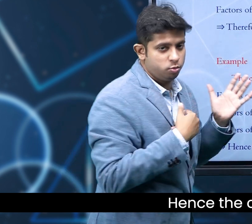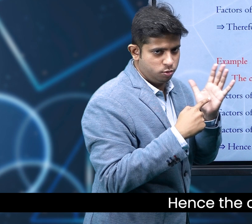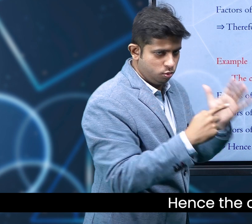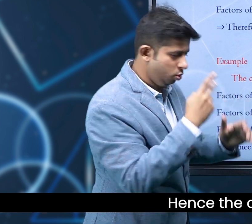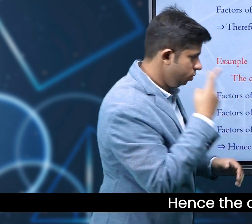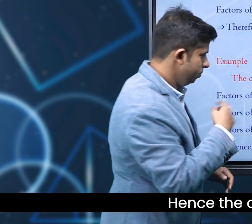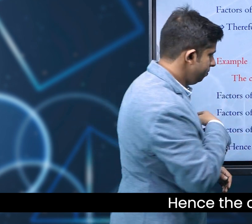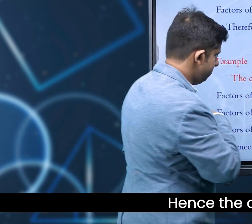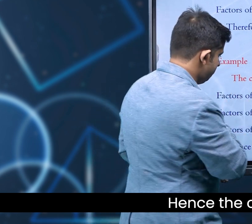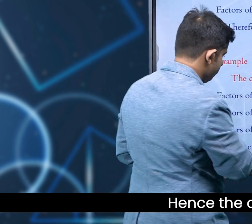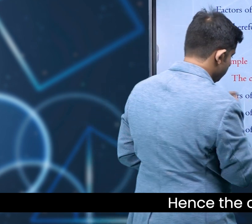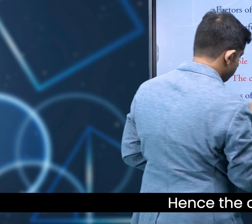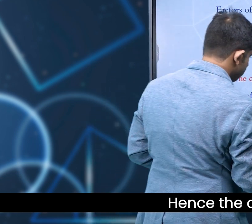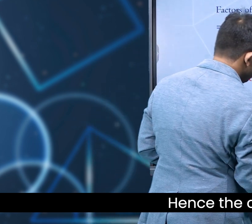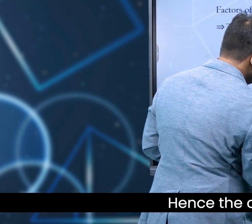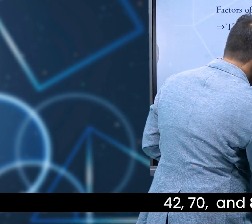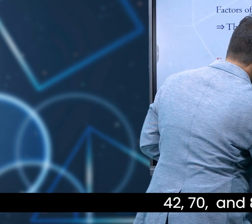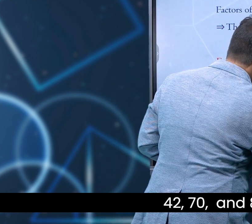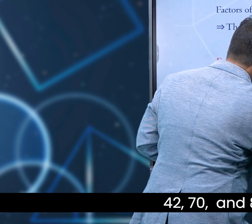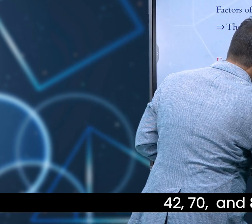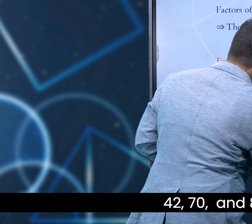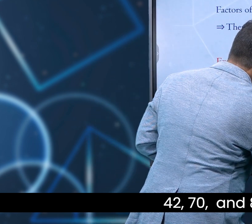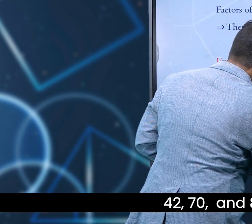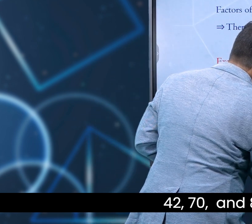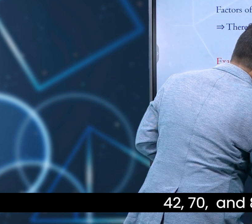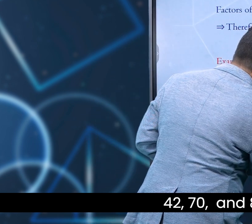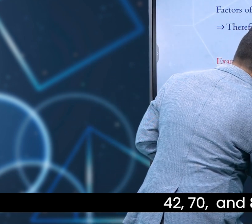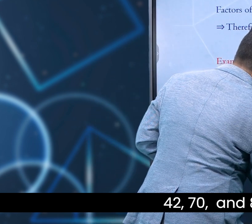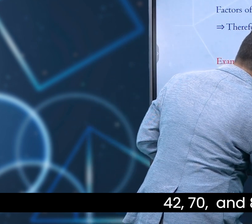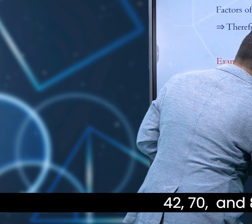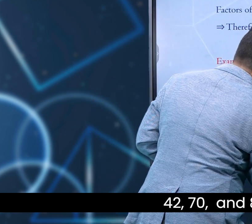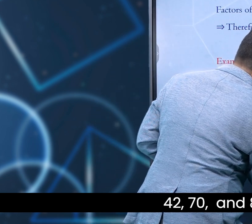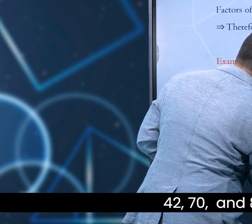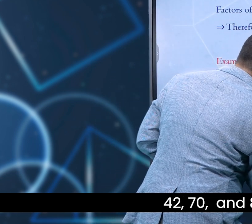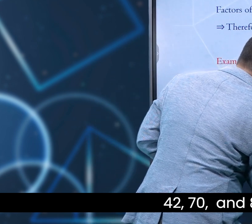Hence, the common factors of 42, 70 and 84 are 1,